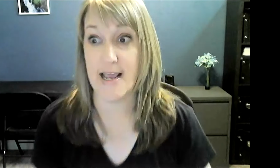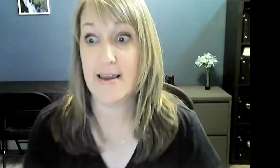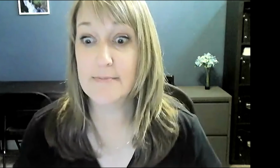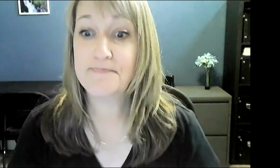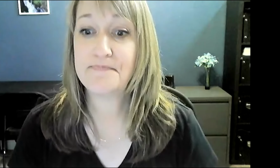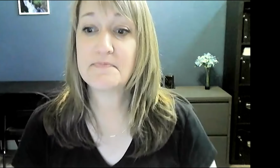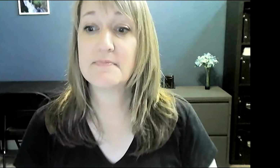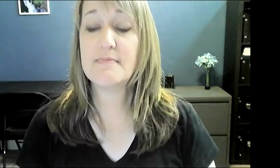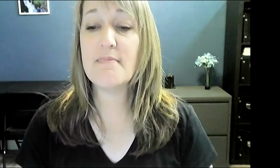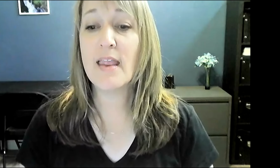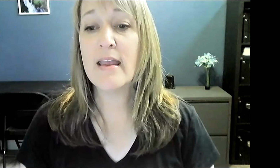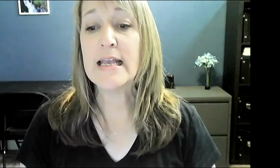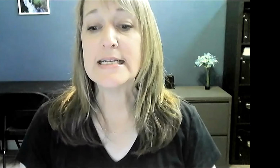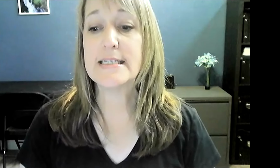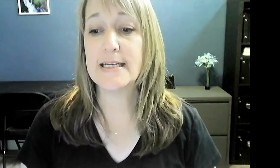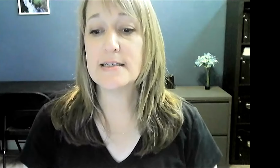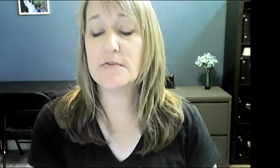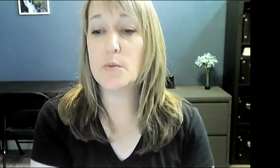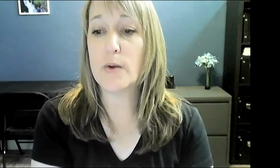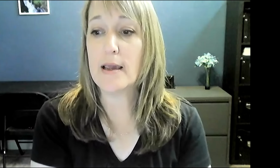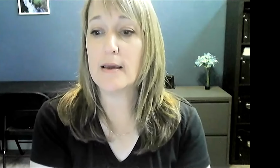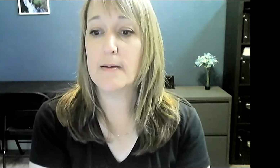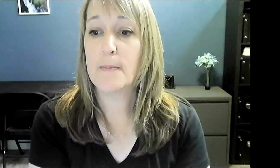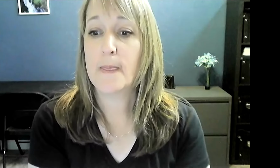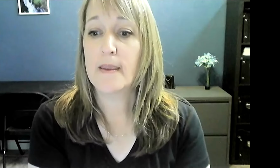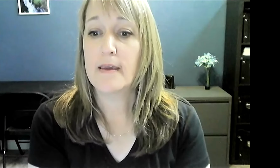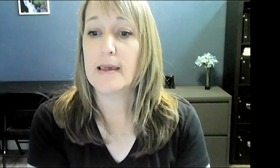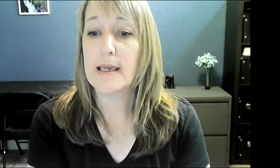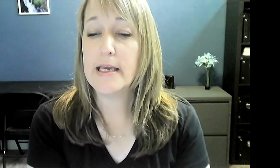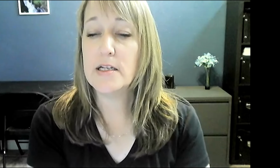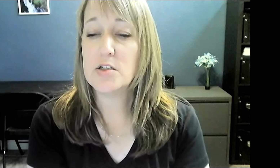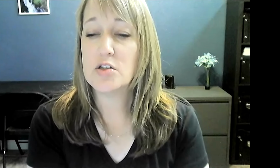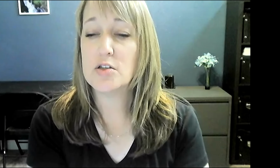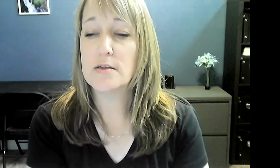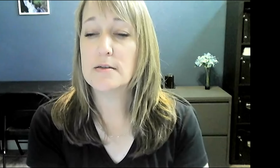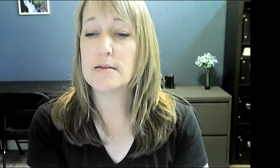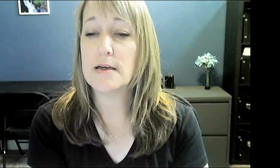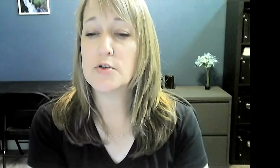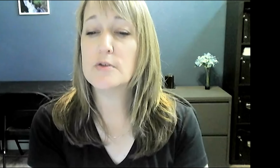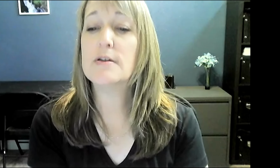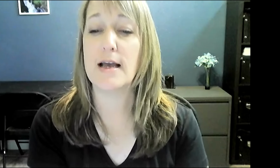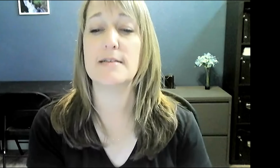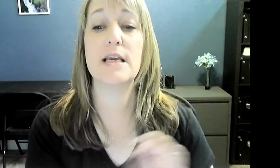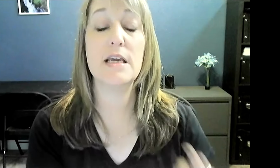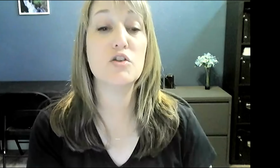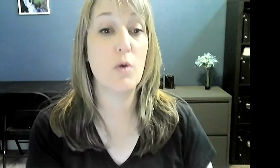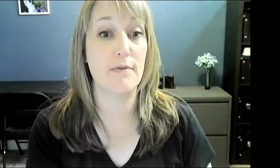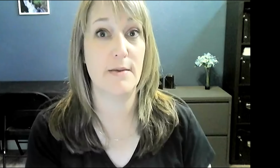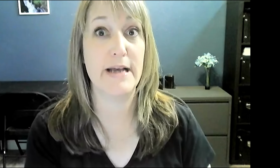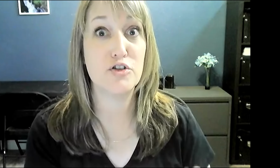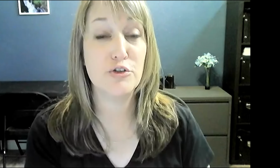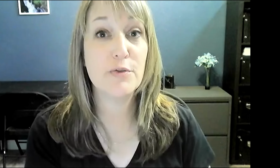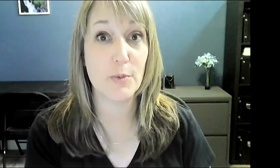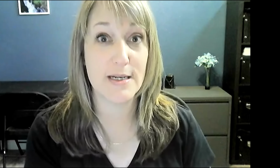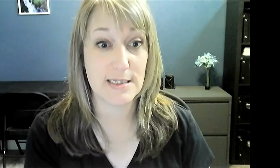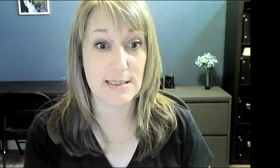day. Days of the week, is that true? Yes, each one of them has two different ways to sign